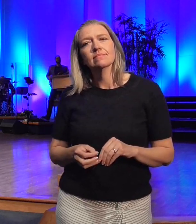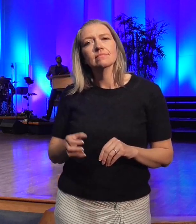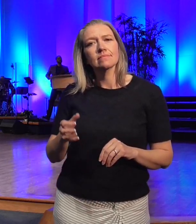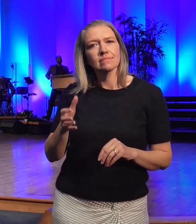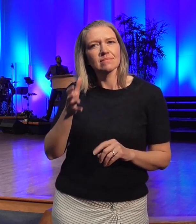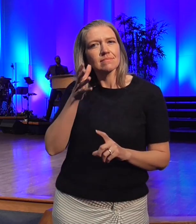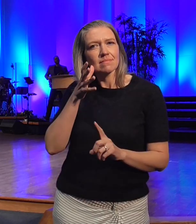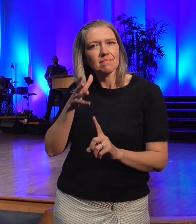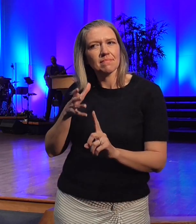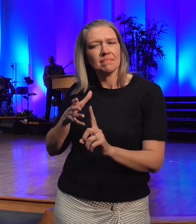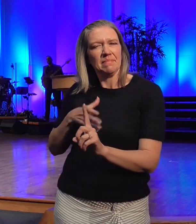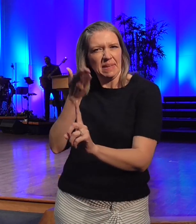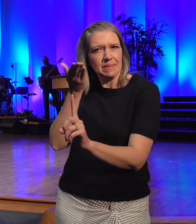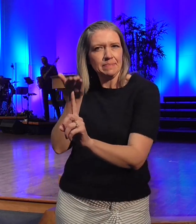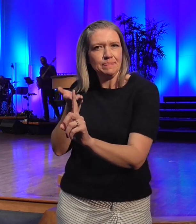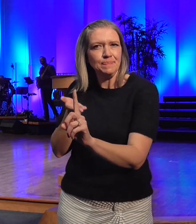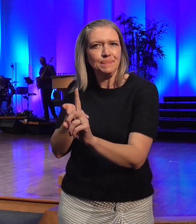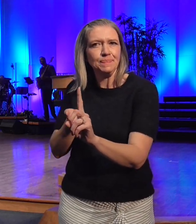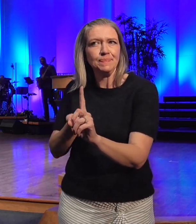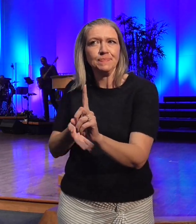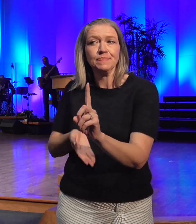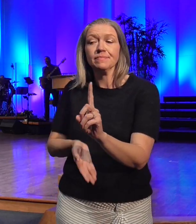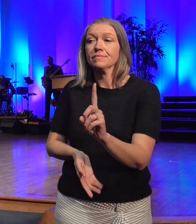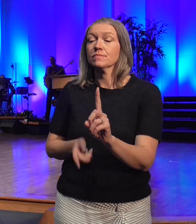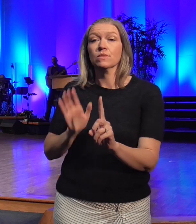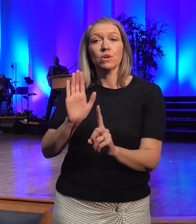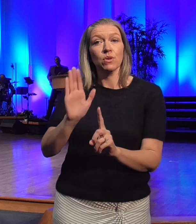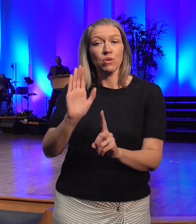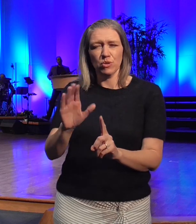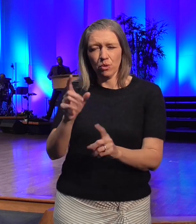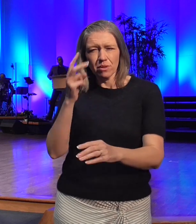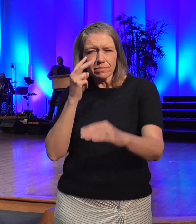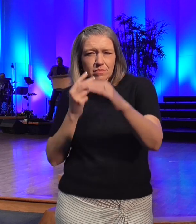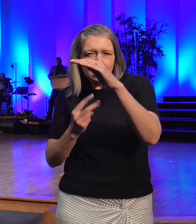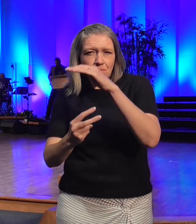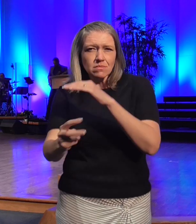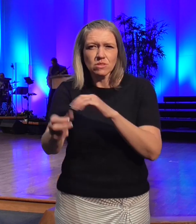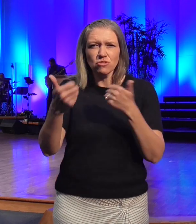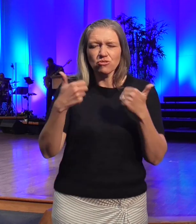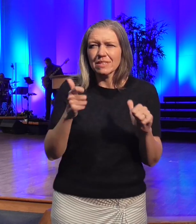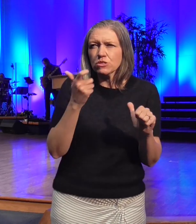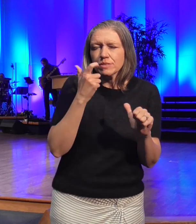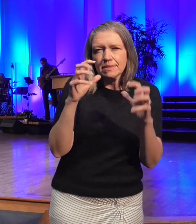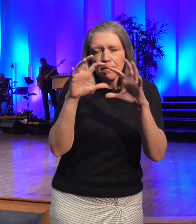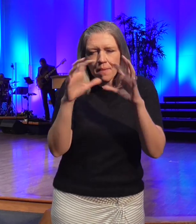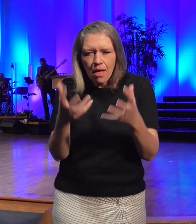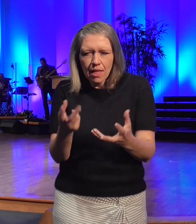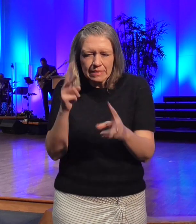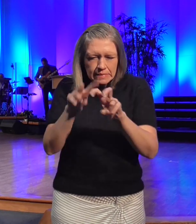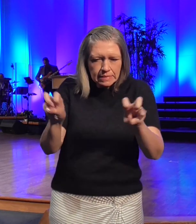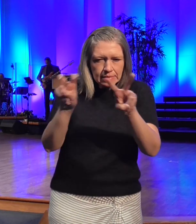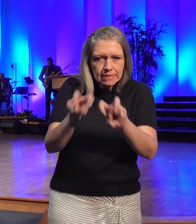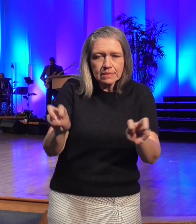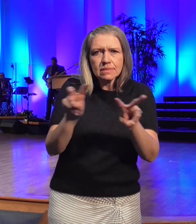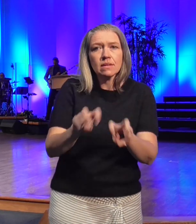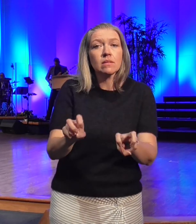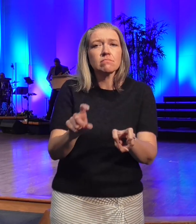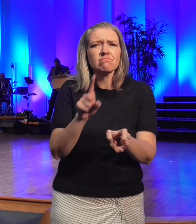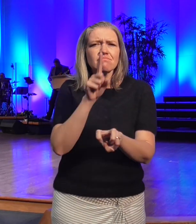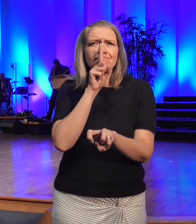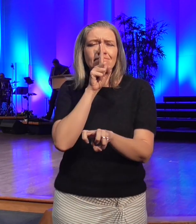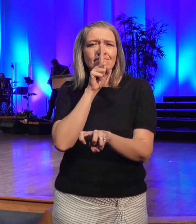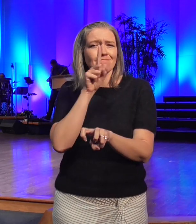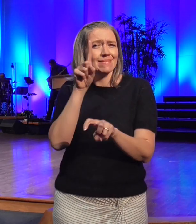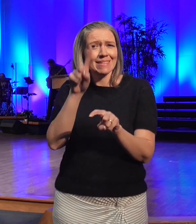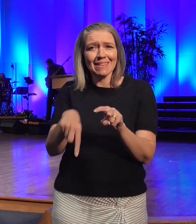Madam X, throw away your crystal ball, 'cause it will never